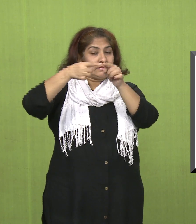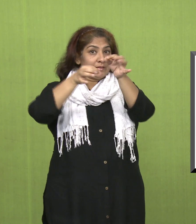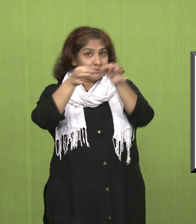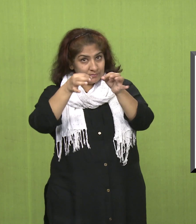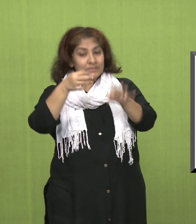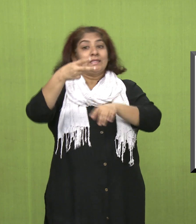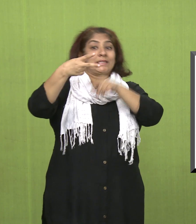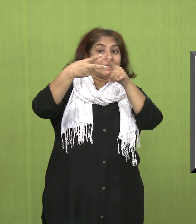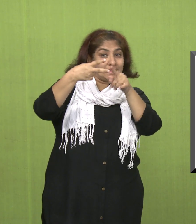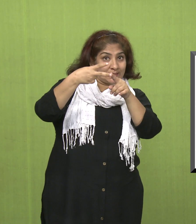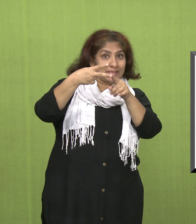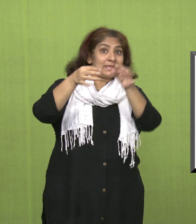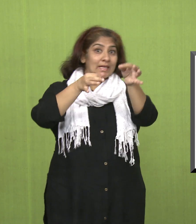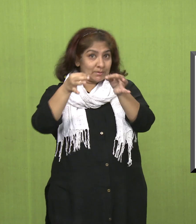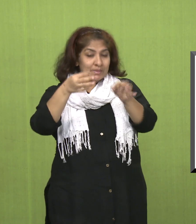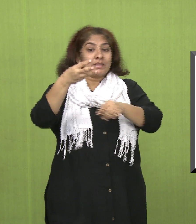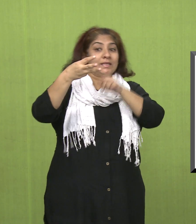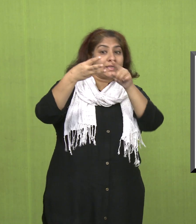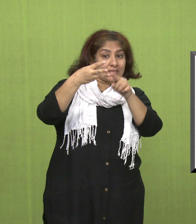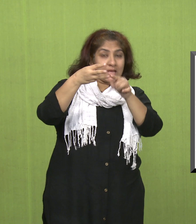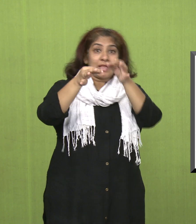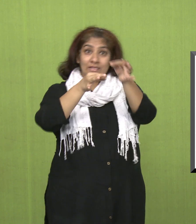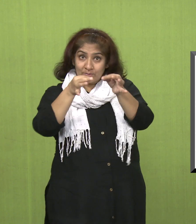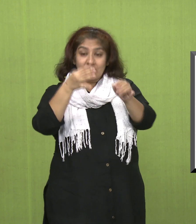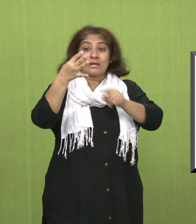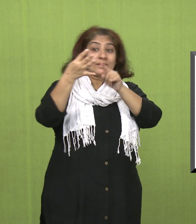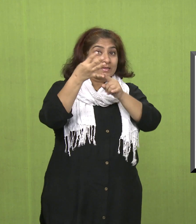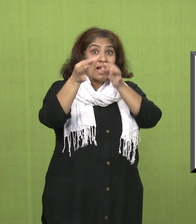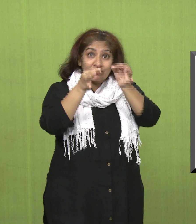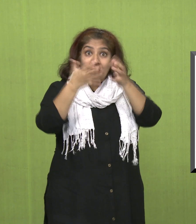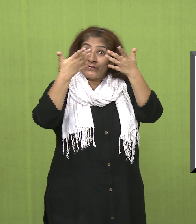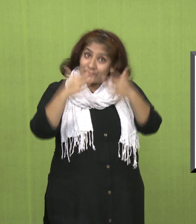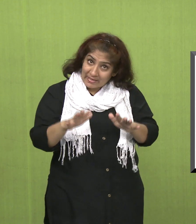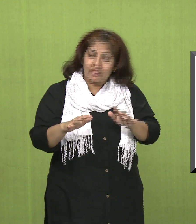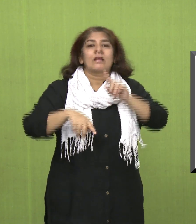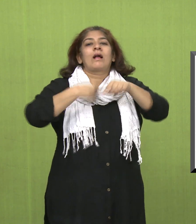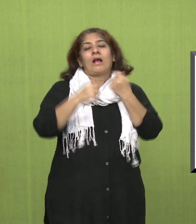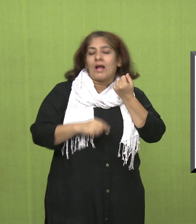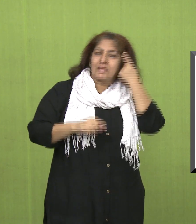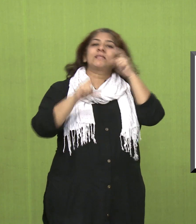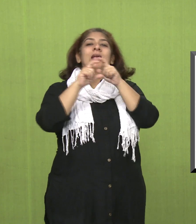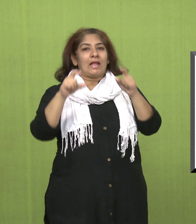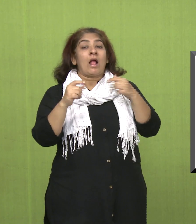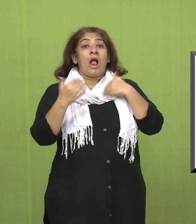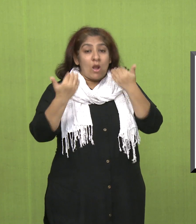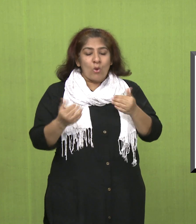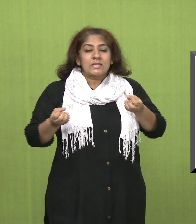one. Now I am explaining you the first point, then after that second point, then third, then fourth onwards you will